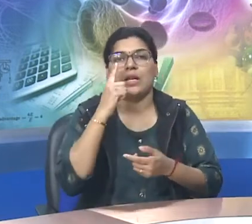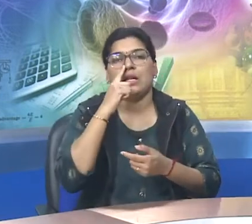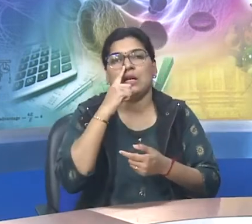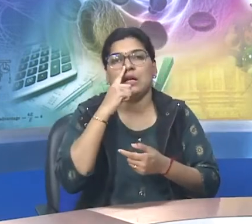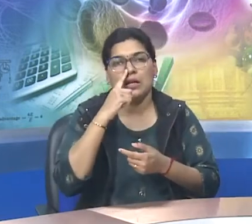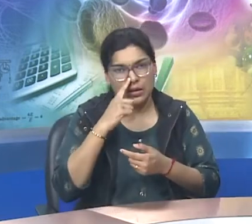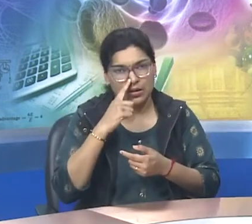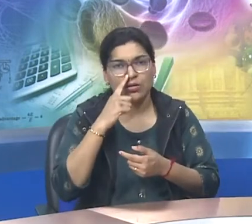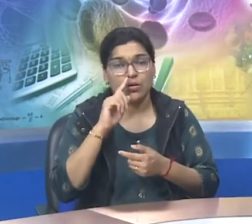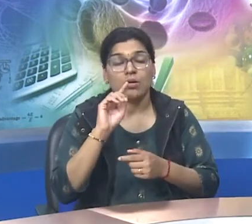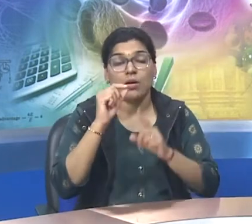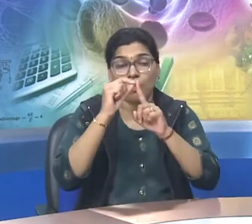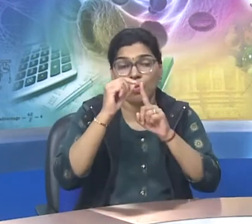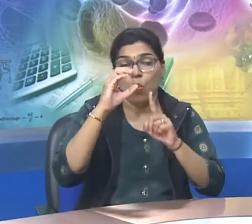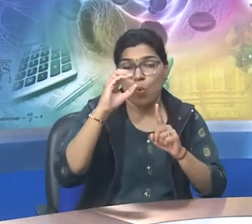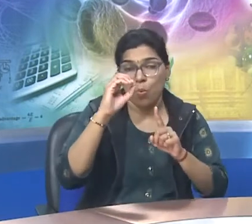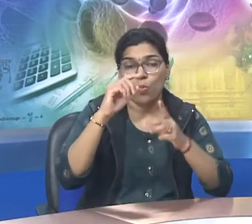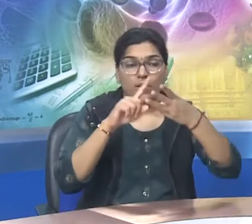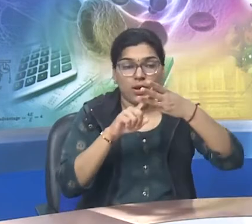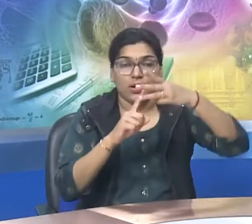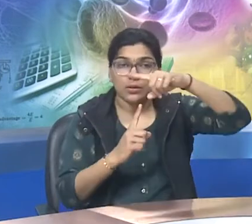The poetess is the female